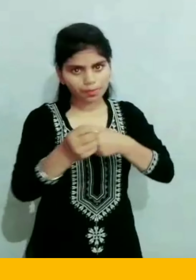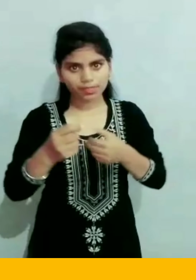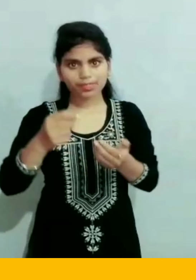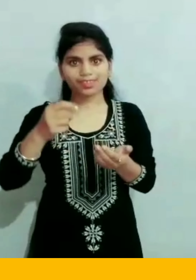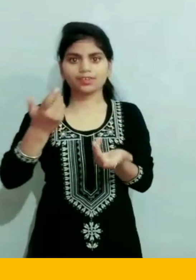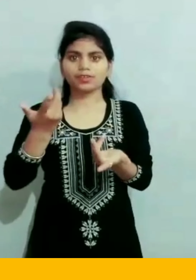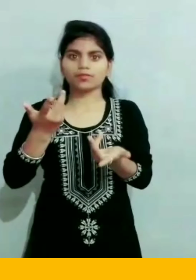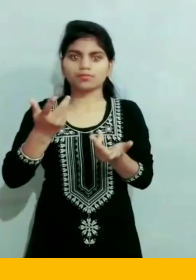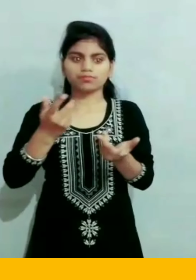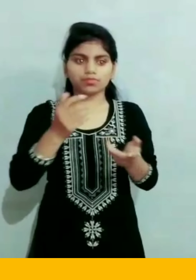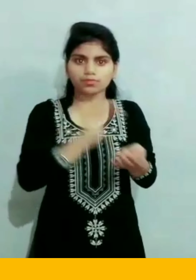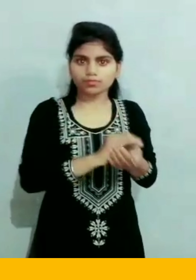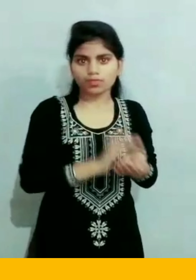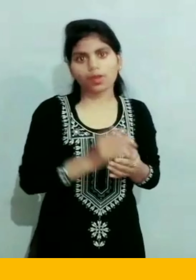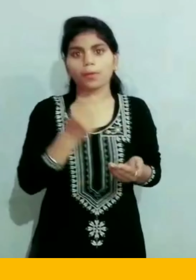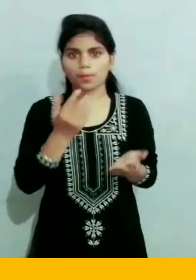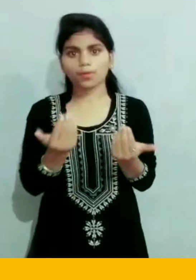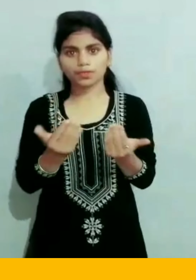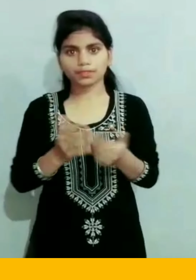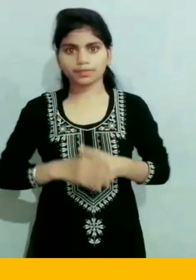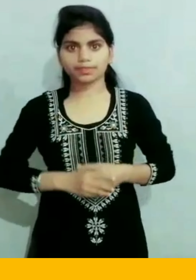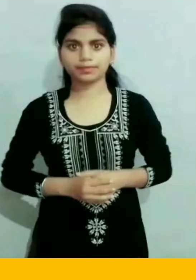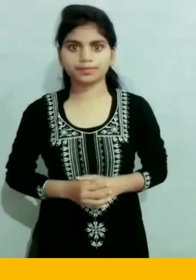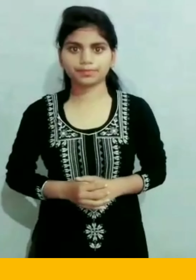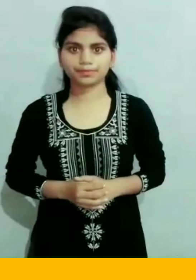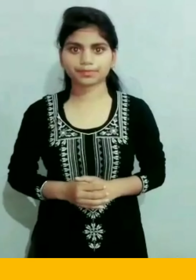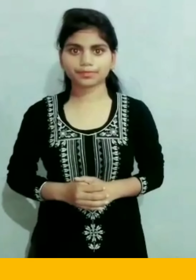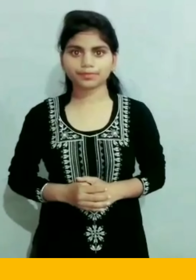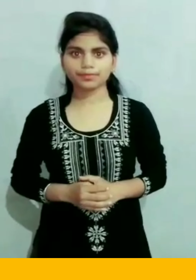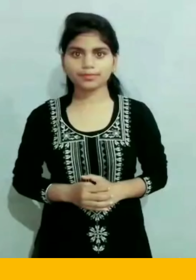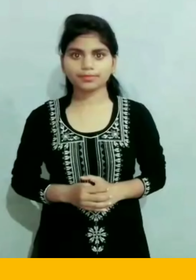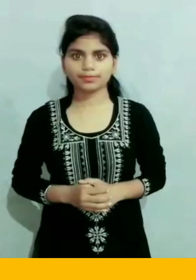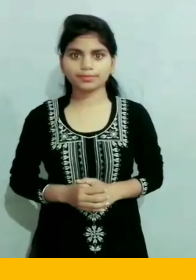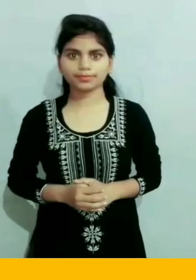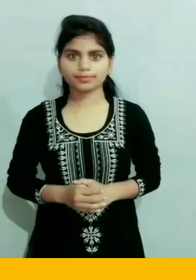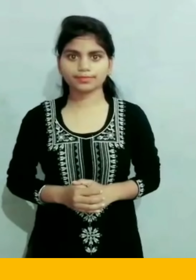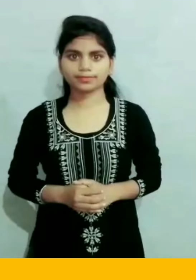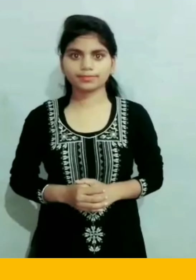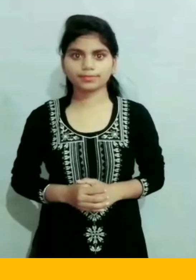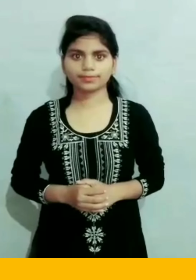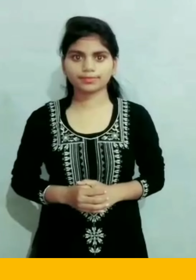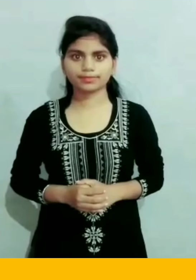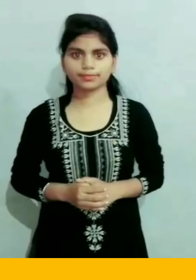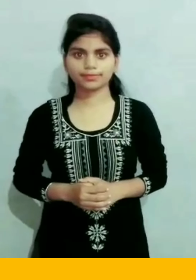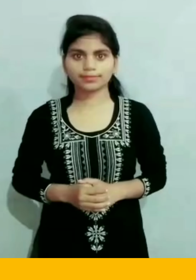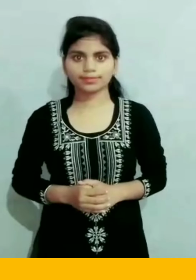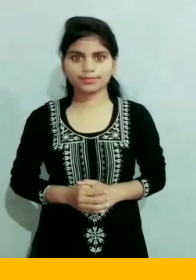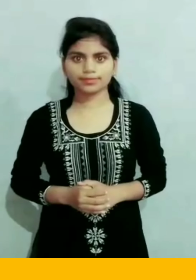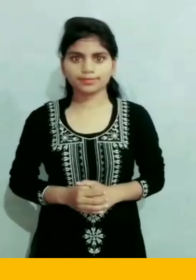either on paper or electronic media unless authorized.